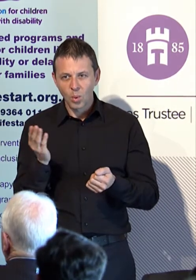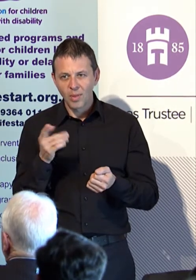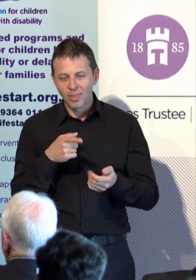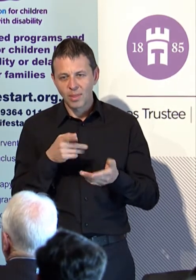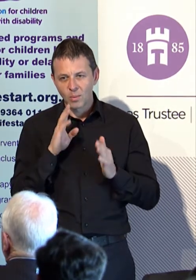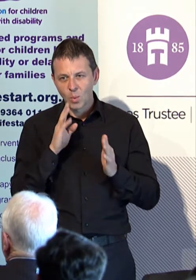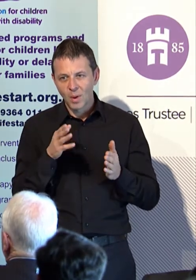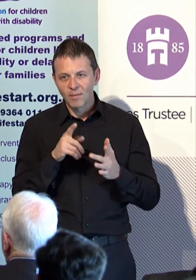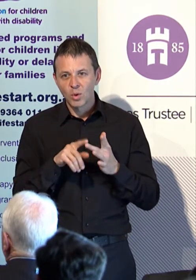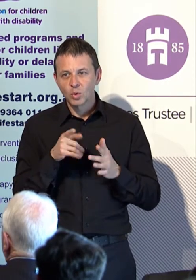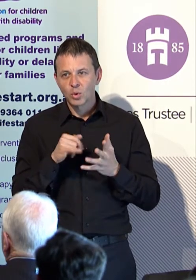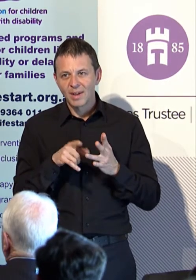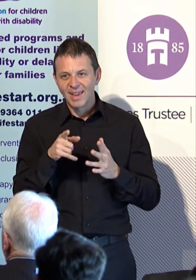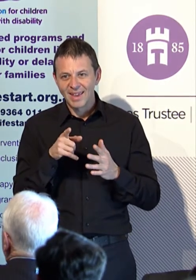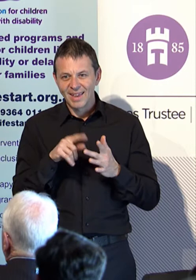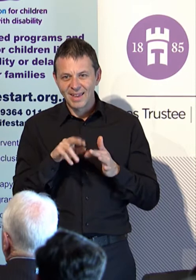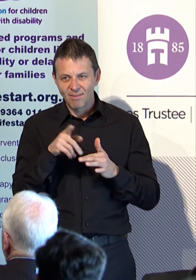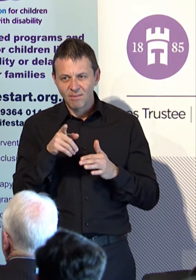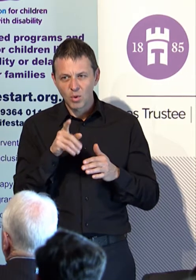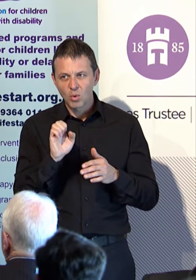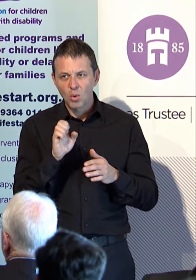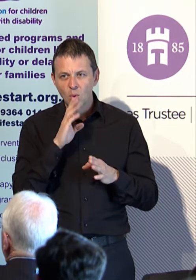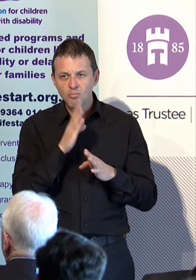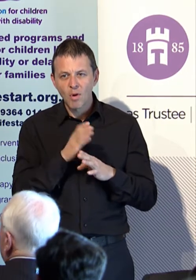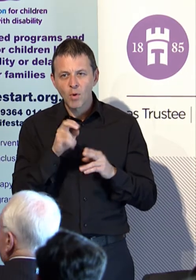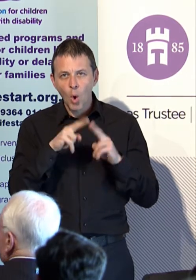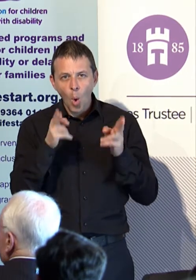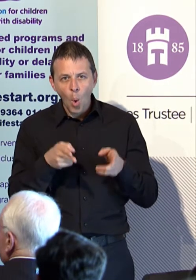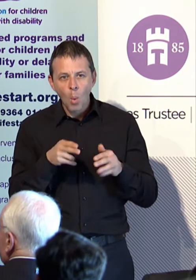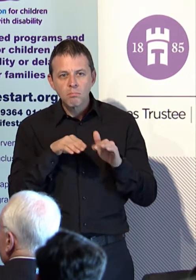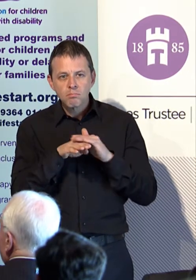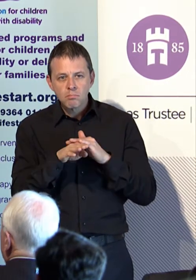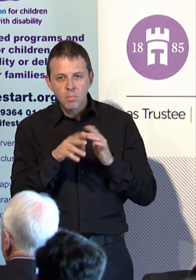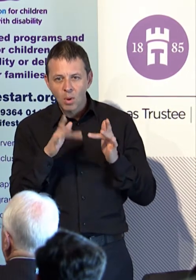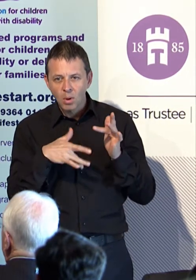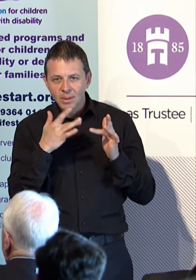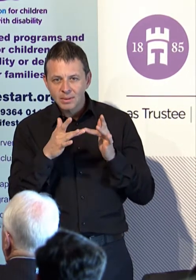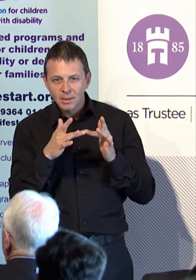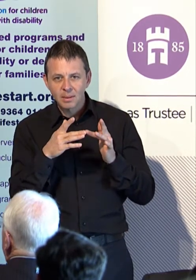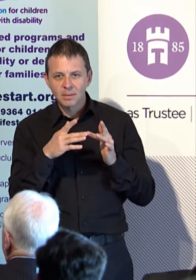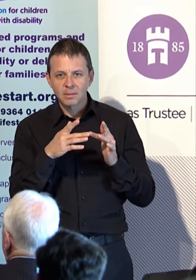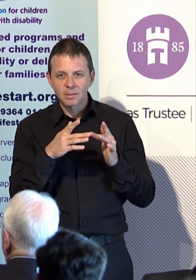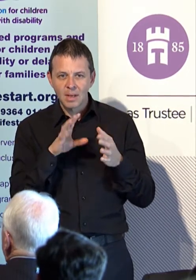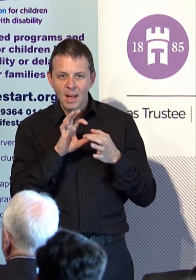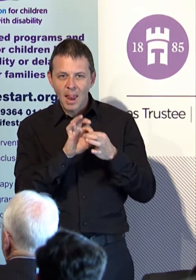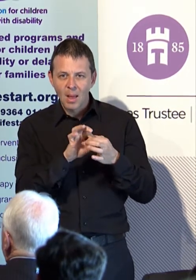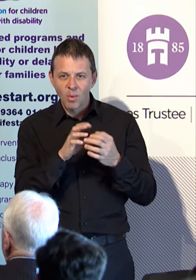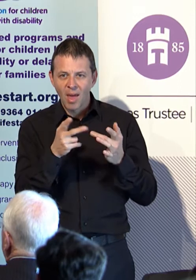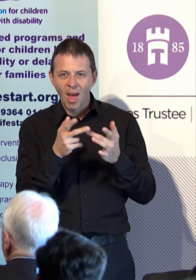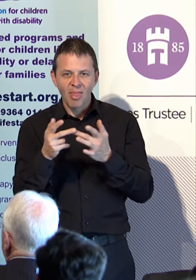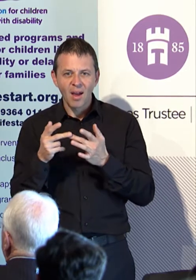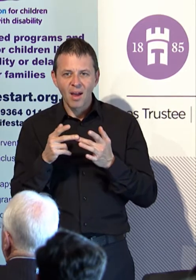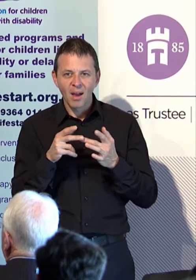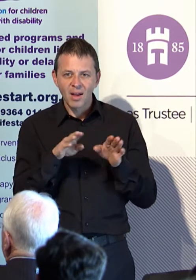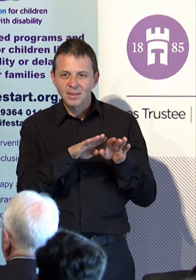go online in the privacy of their home or their workspace or their community space and link up with other people, that's a